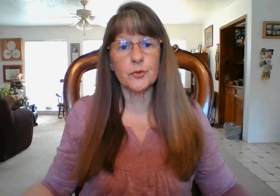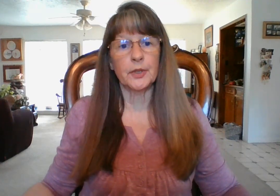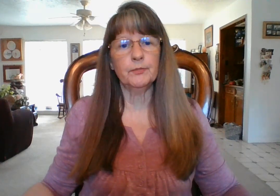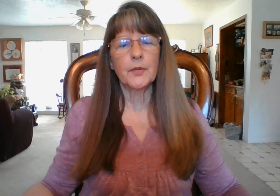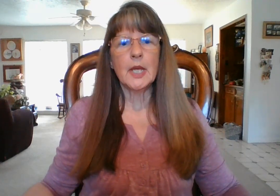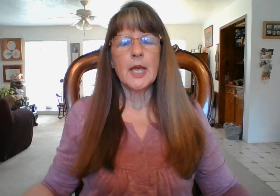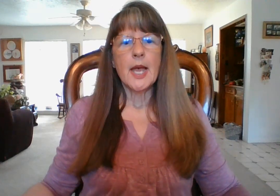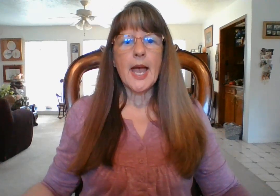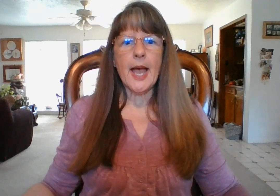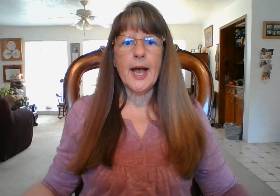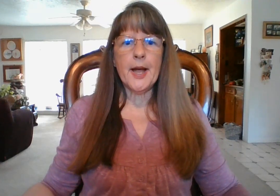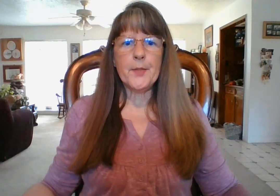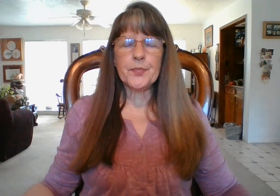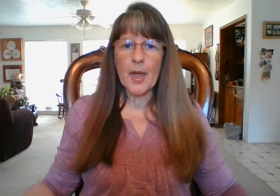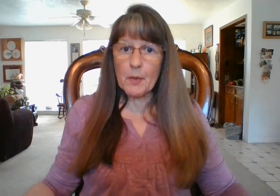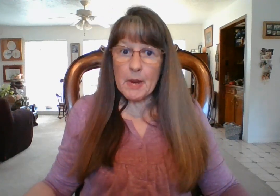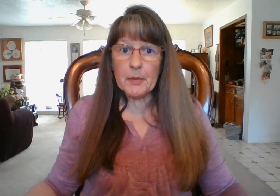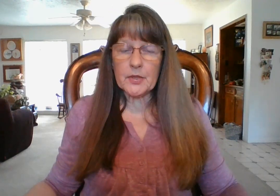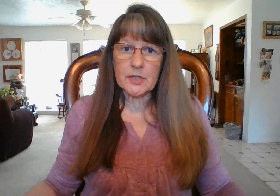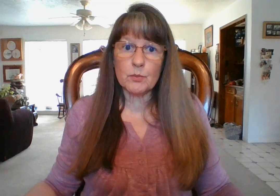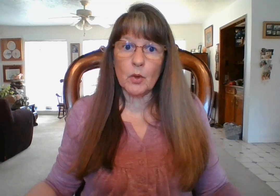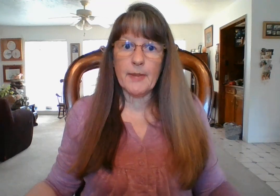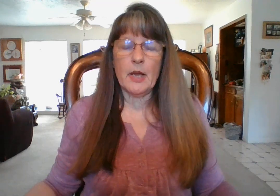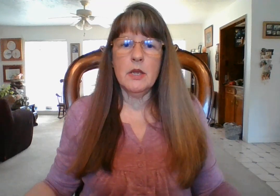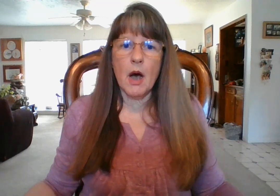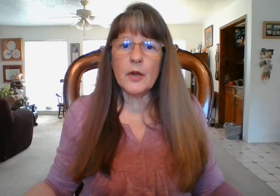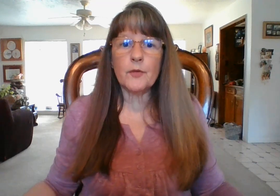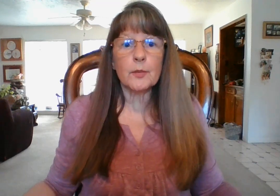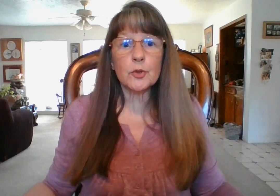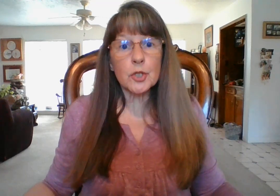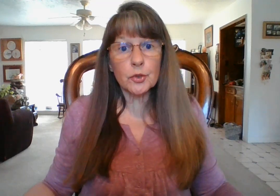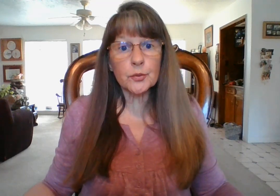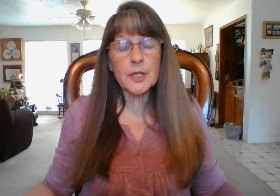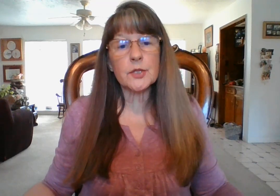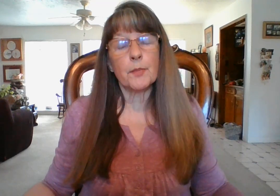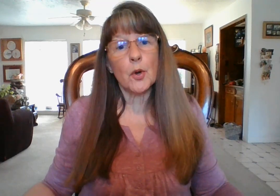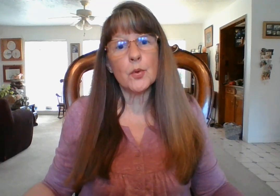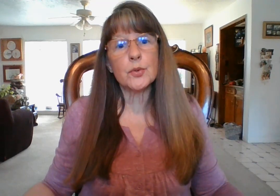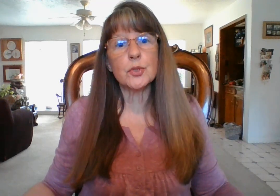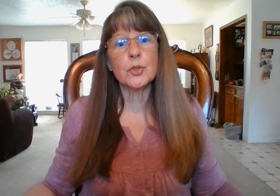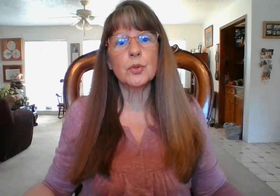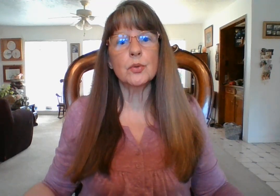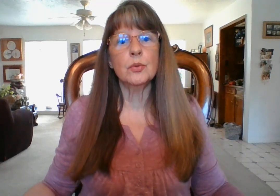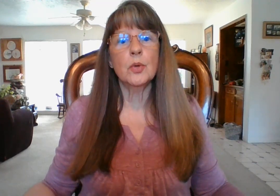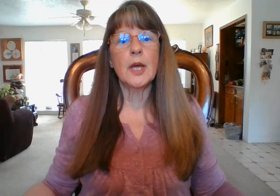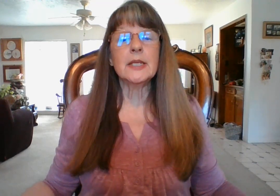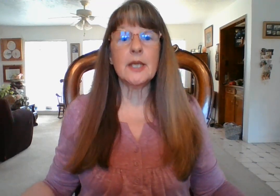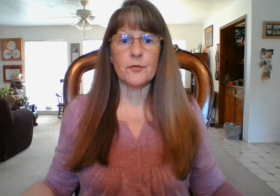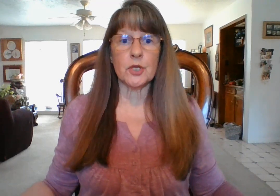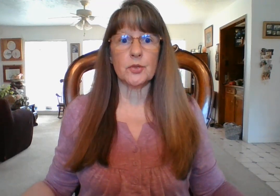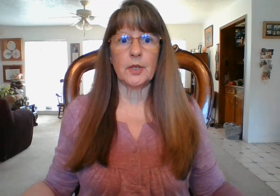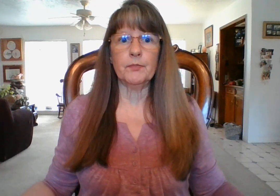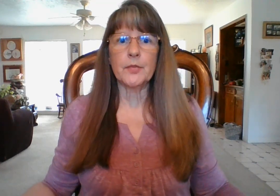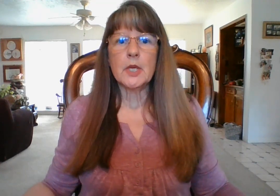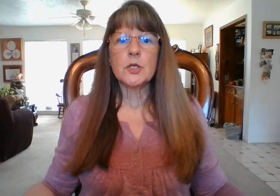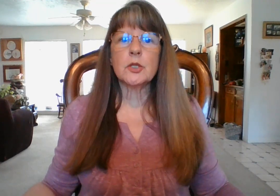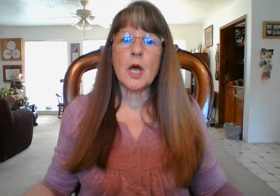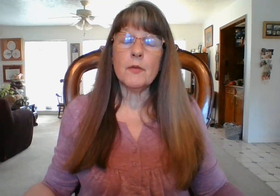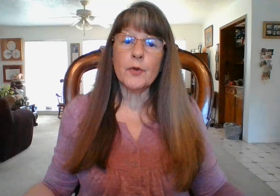children. And remember, this is more about nonverbal children as opposed to deaf children. So,